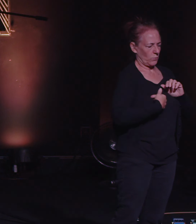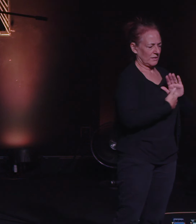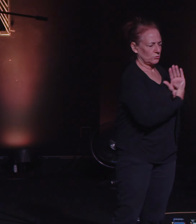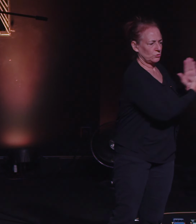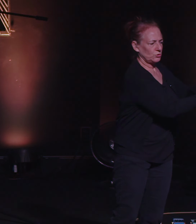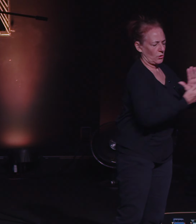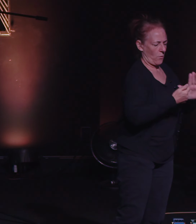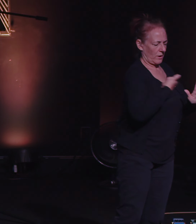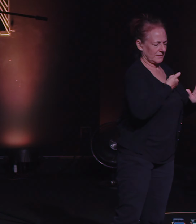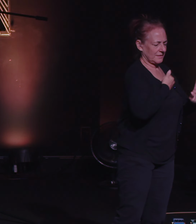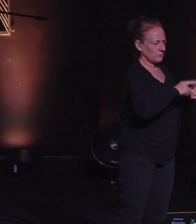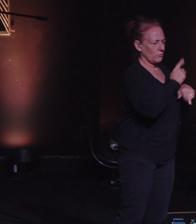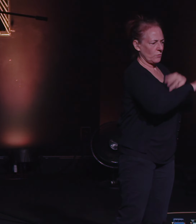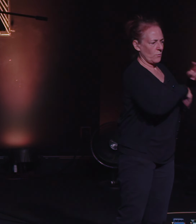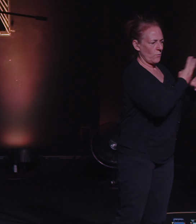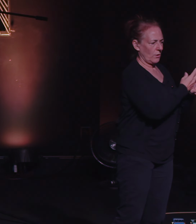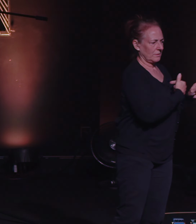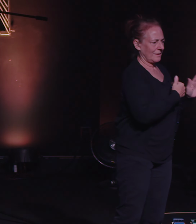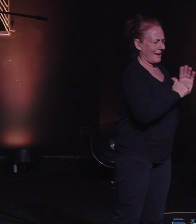Because I don't.